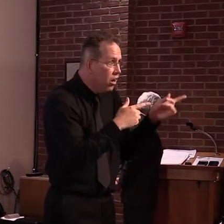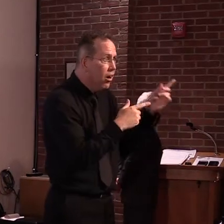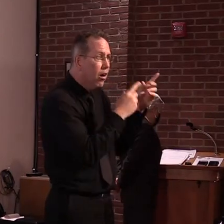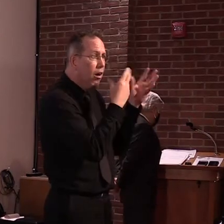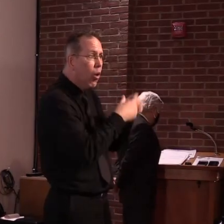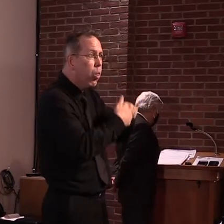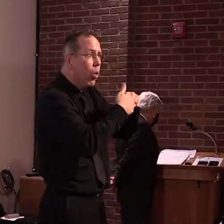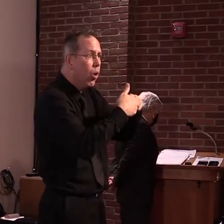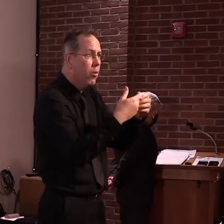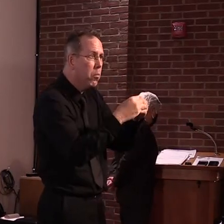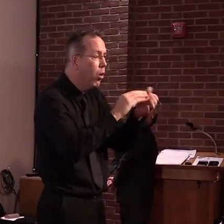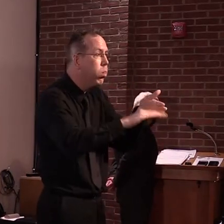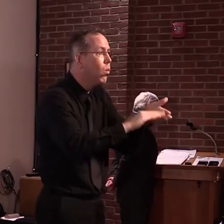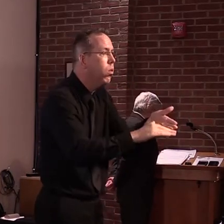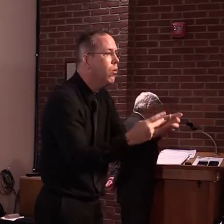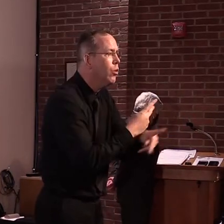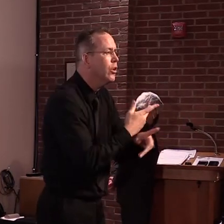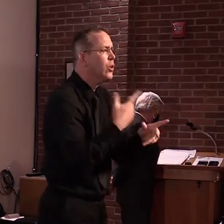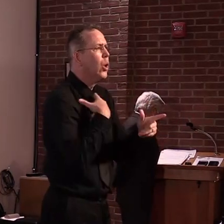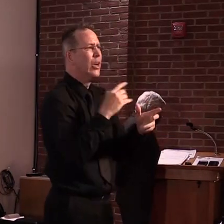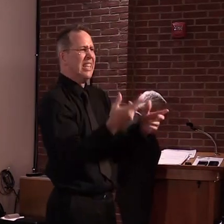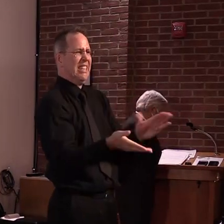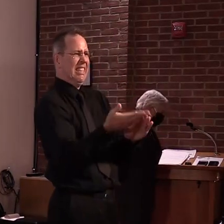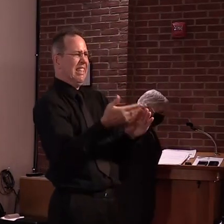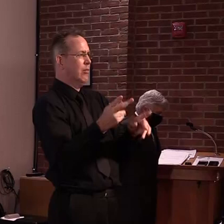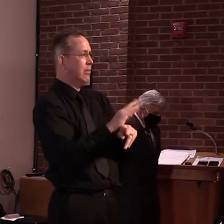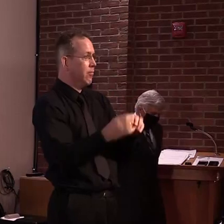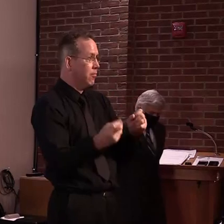built. Thank you.